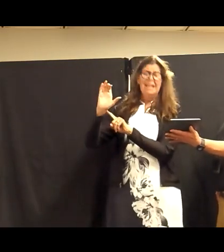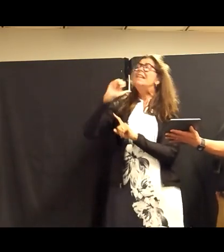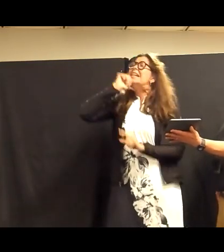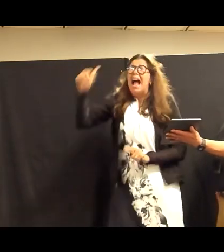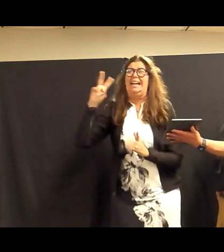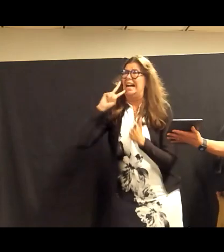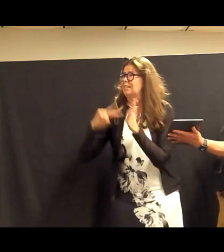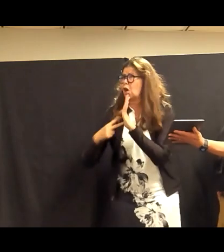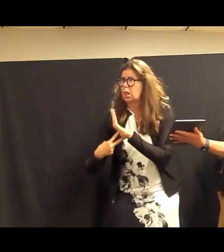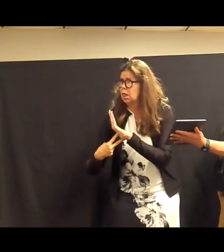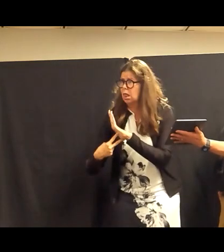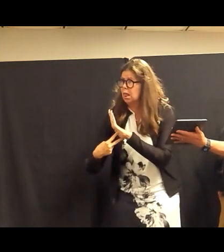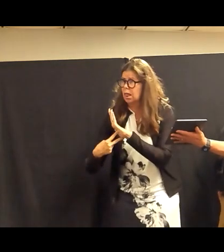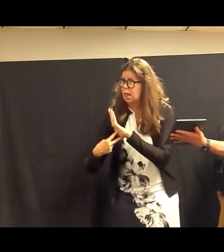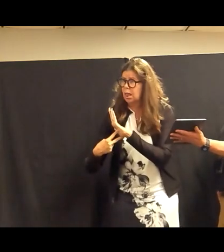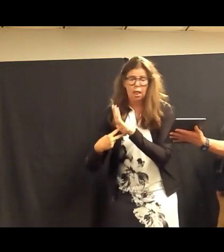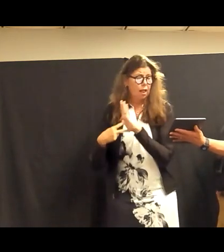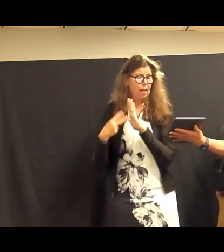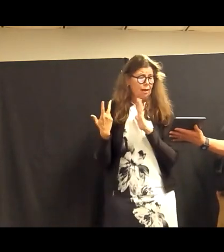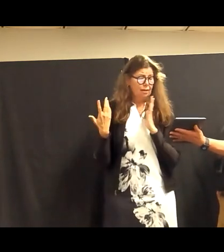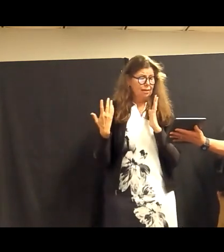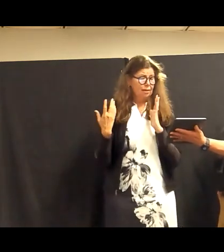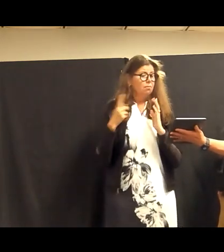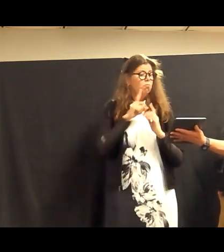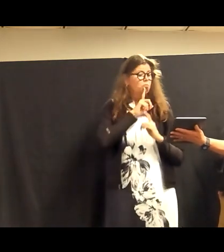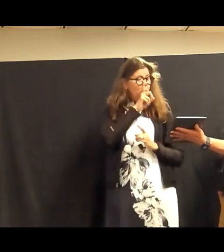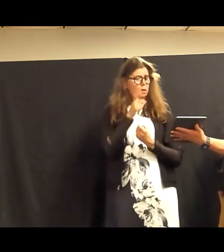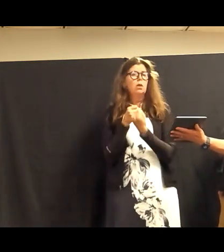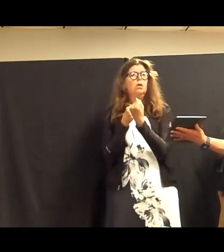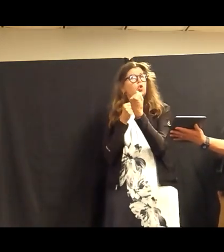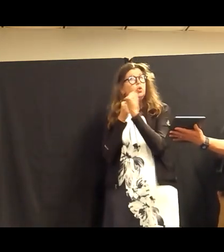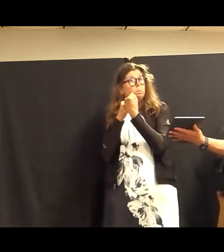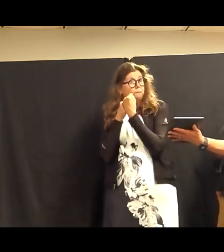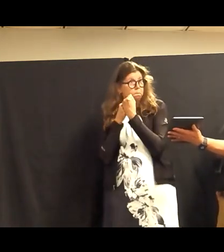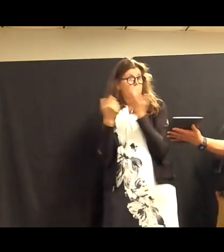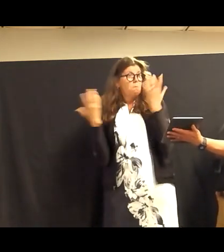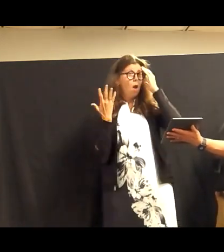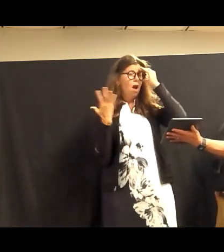That dynamic is not intentional,